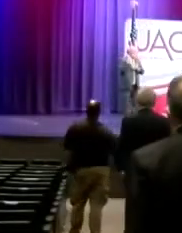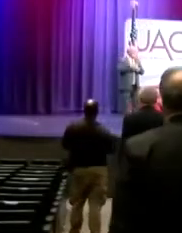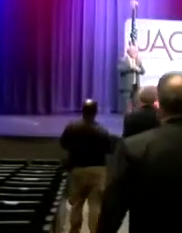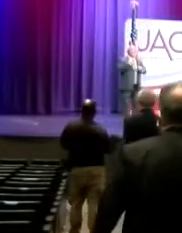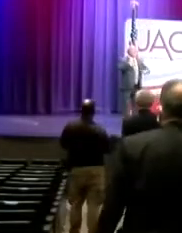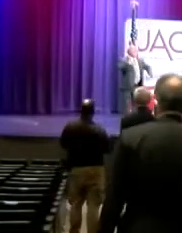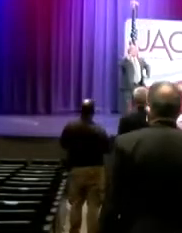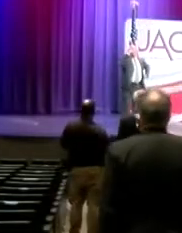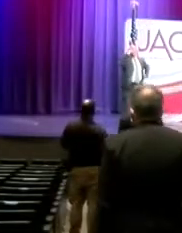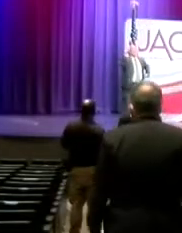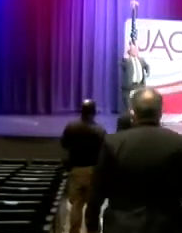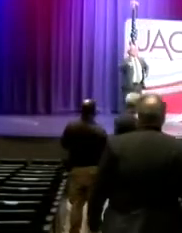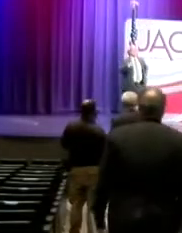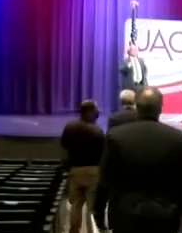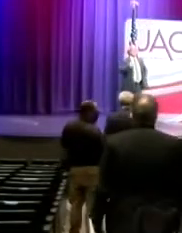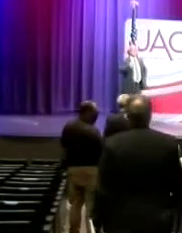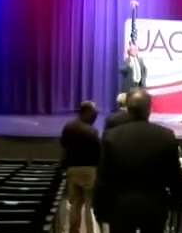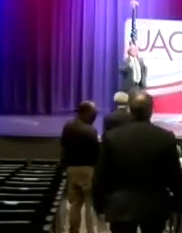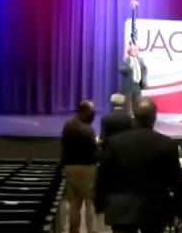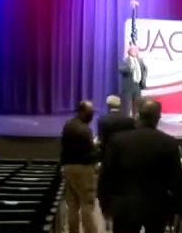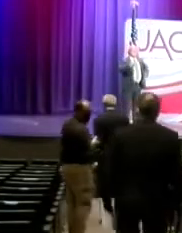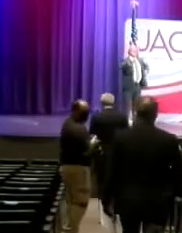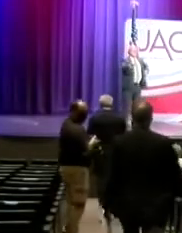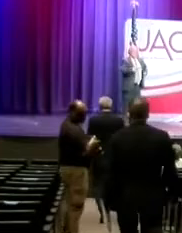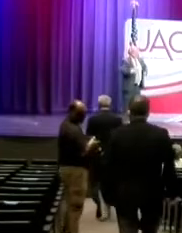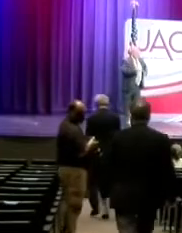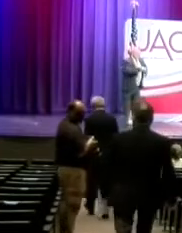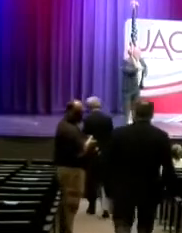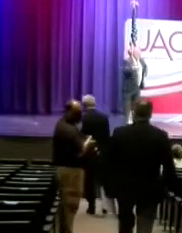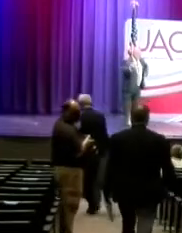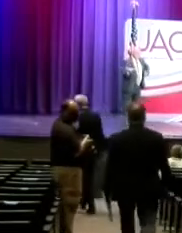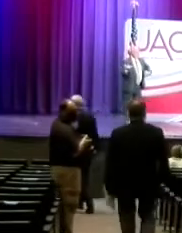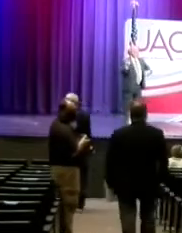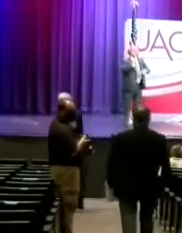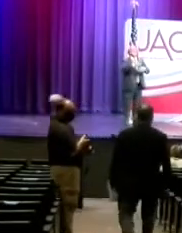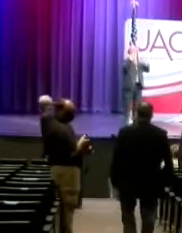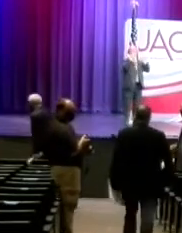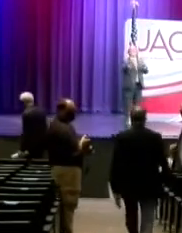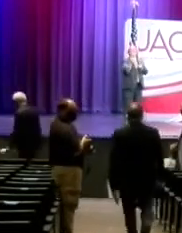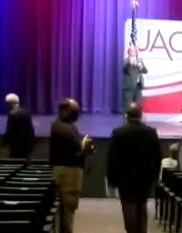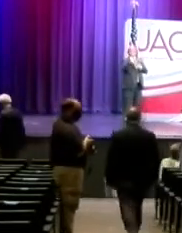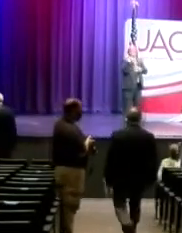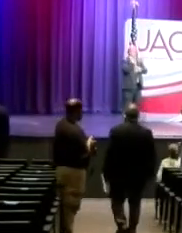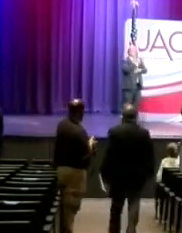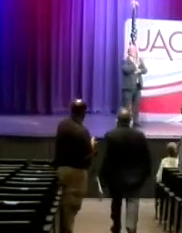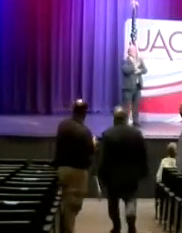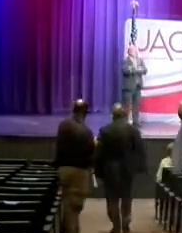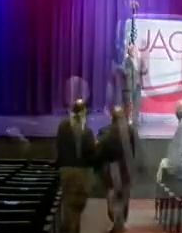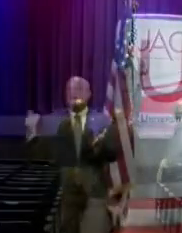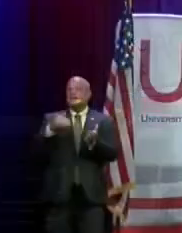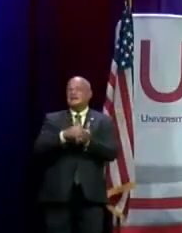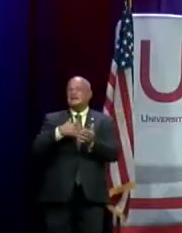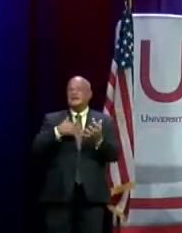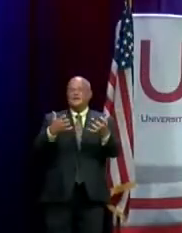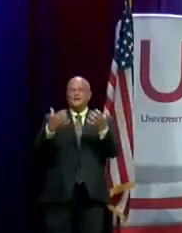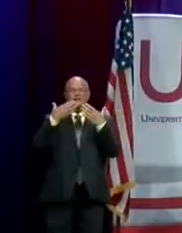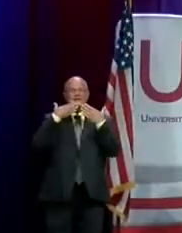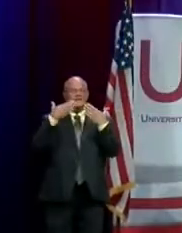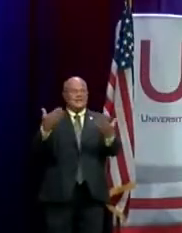The governor is making his way down. I just want to welcome everyone here and thank you for coming. And again, I'd like to